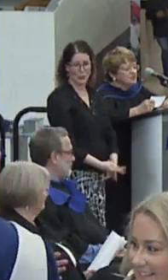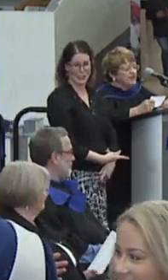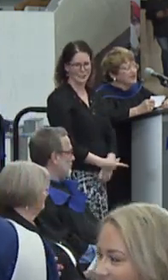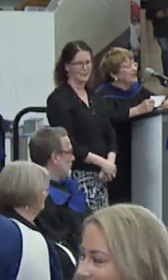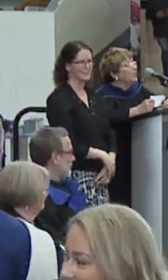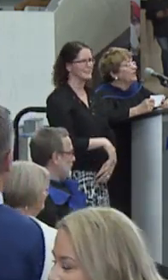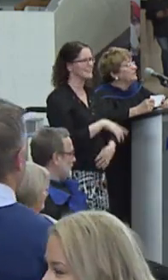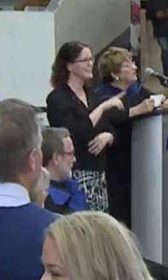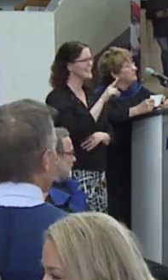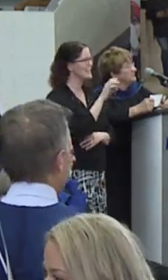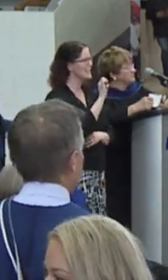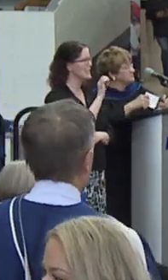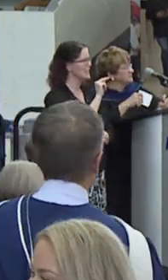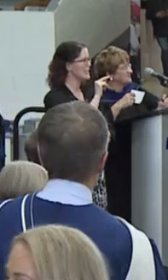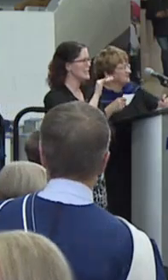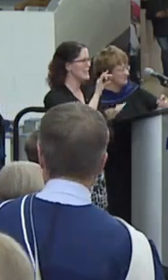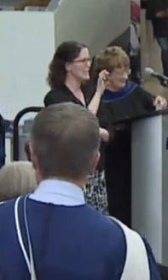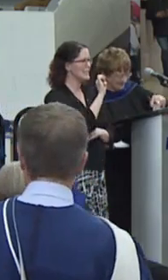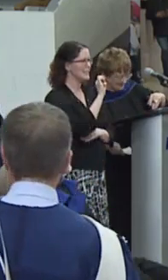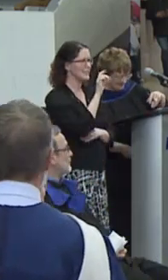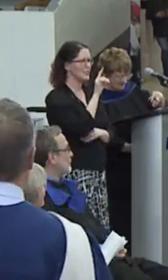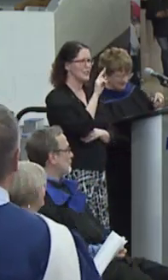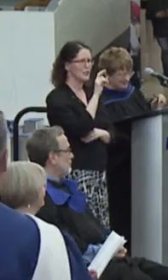Denise Drake with honors.